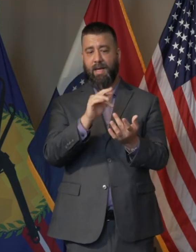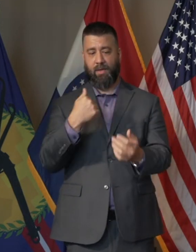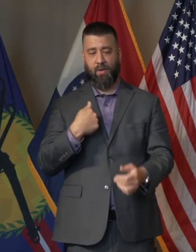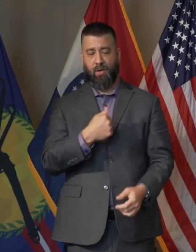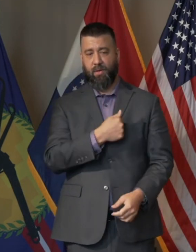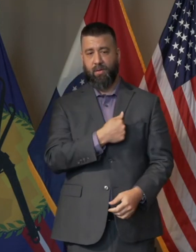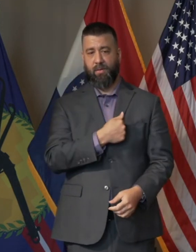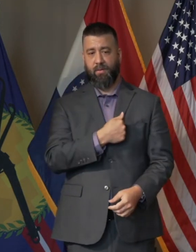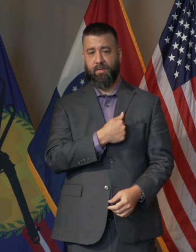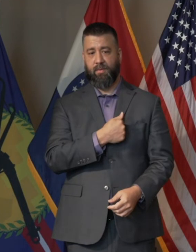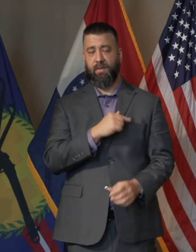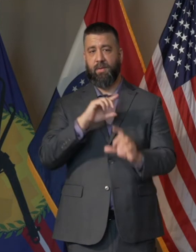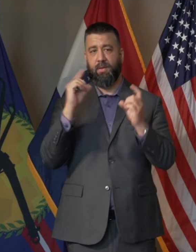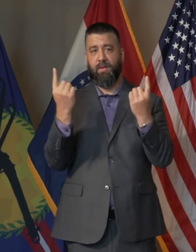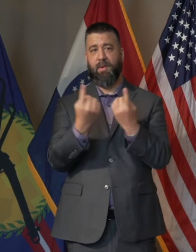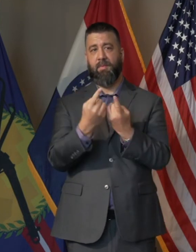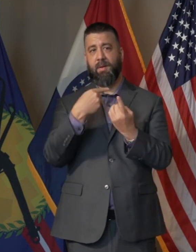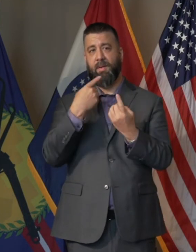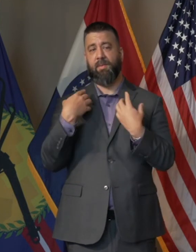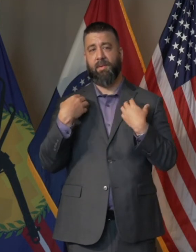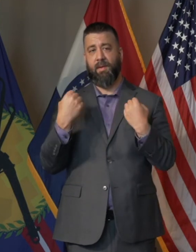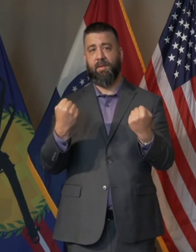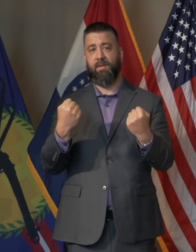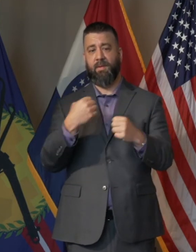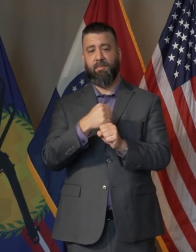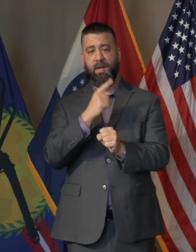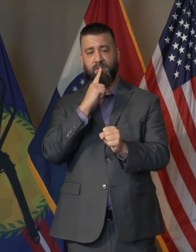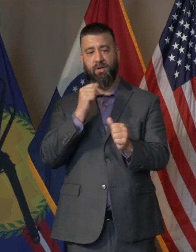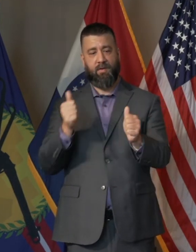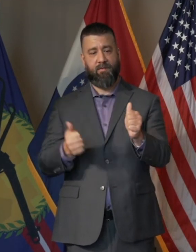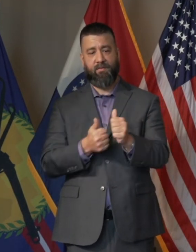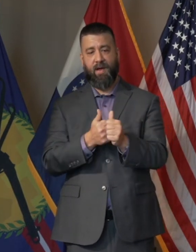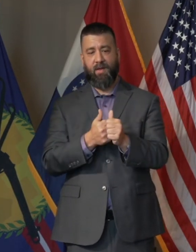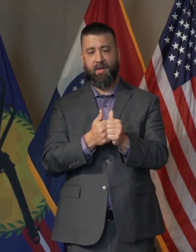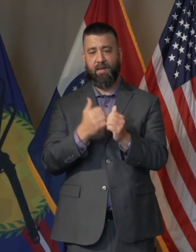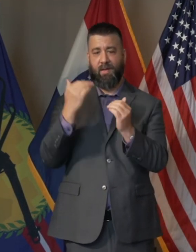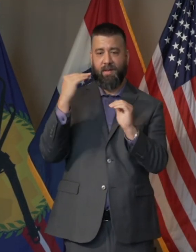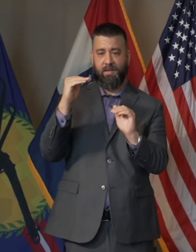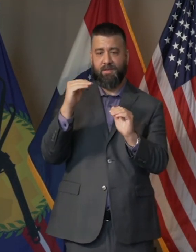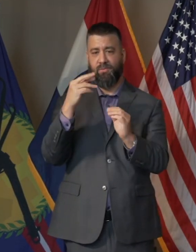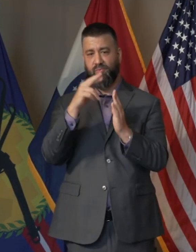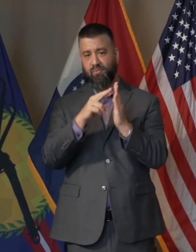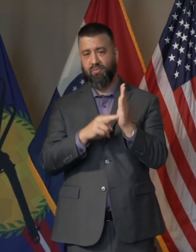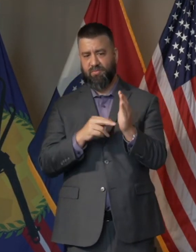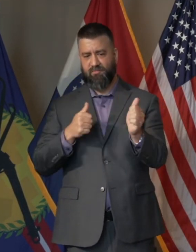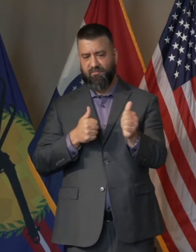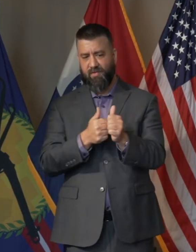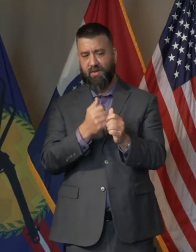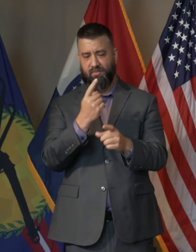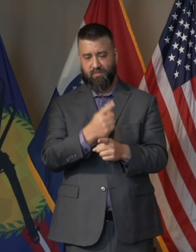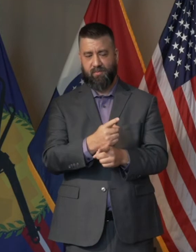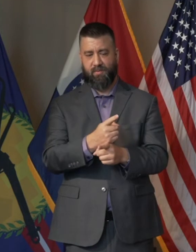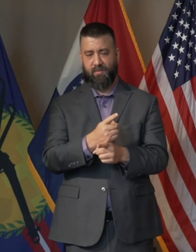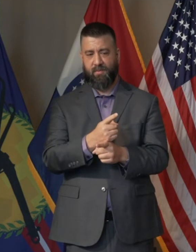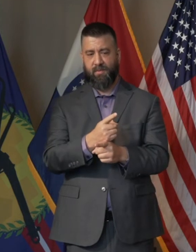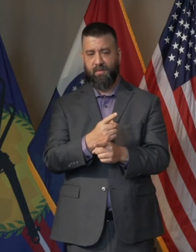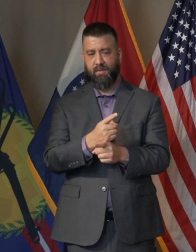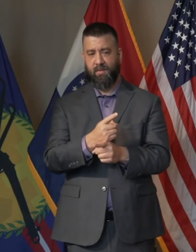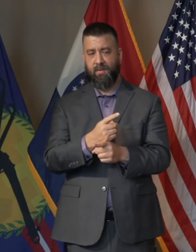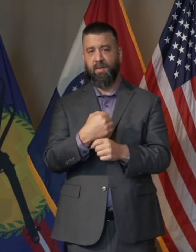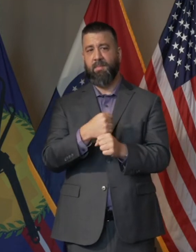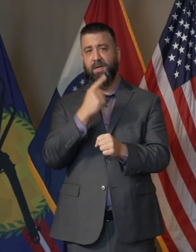our Department of Public Health to make sure they're following the capacity restrictions and the